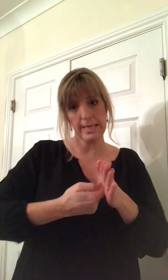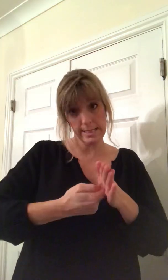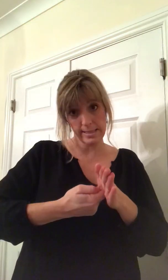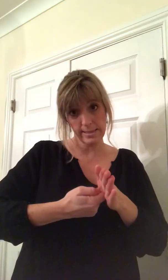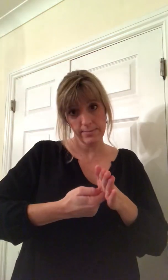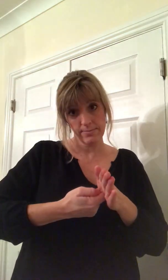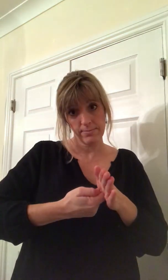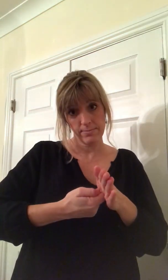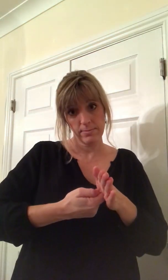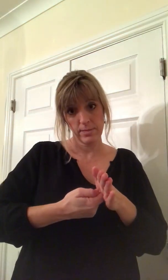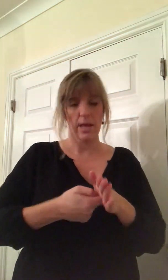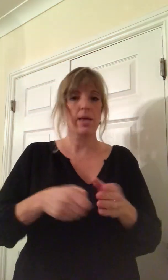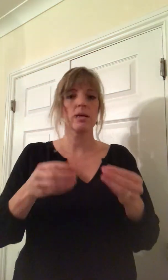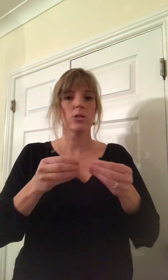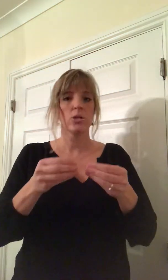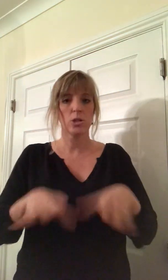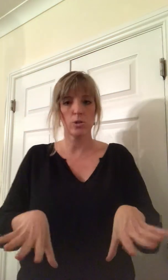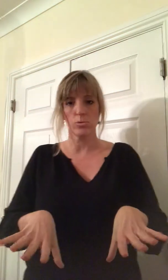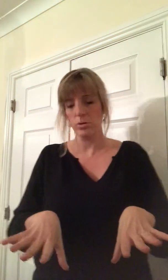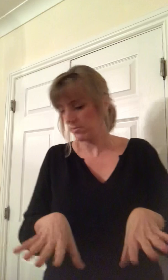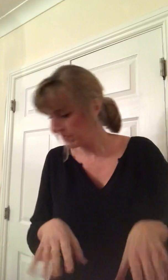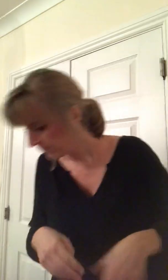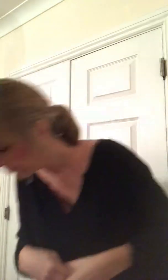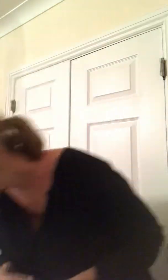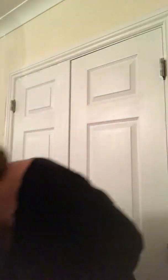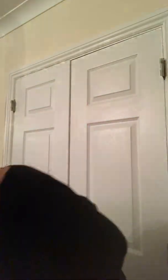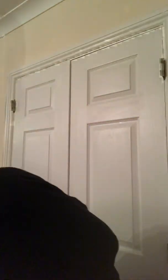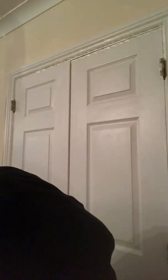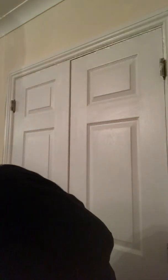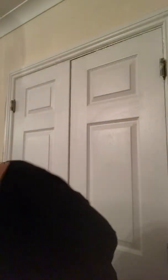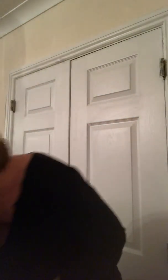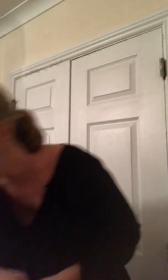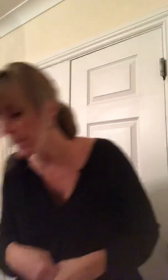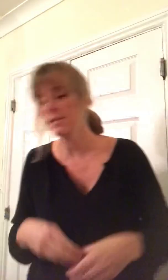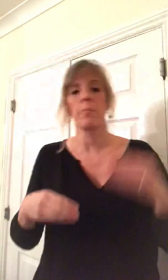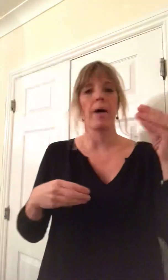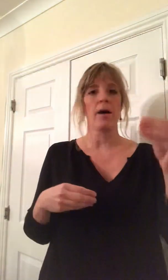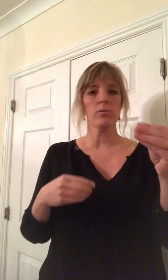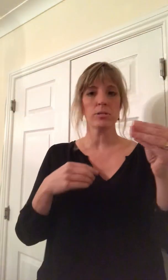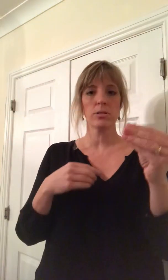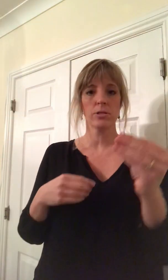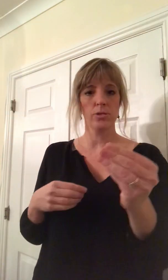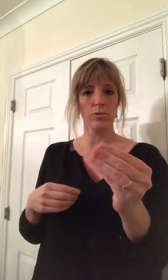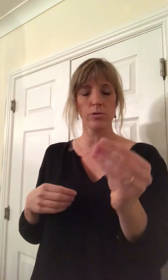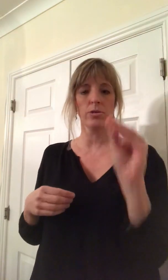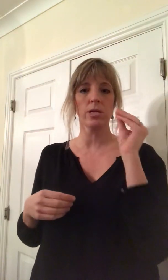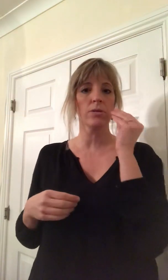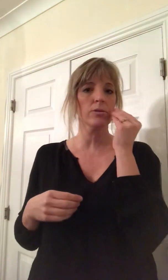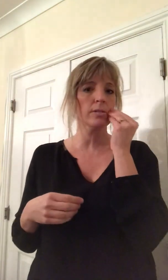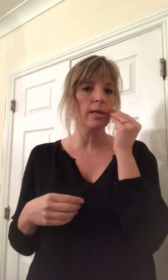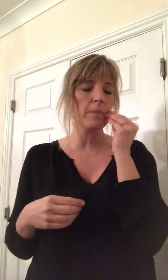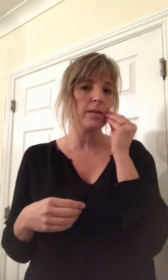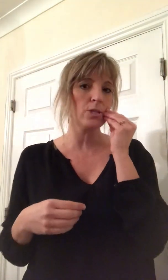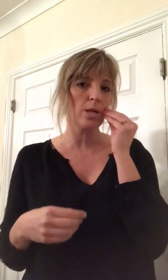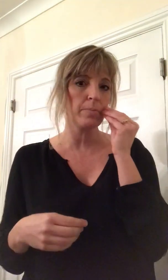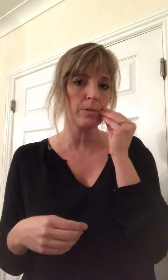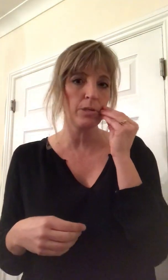keys? Okay, lose. Next one is about. So you take your same hand shape as when